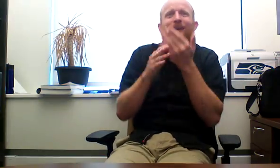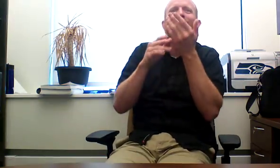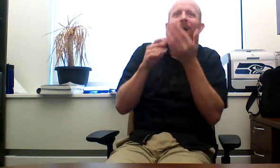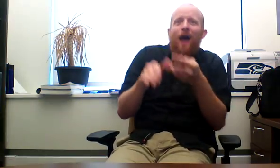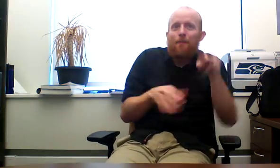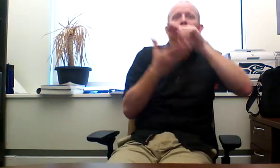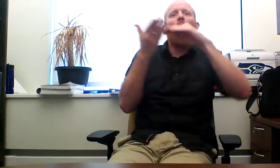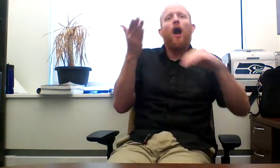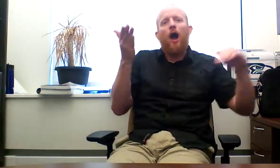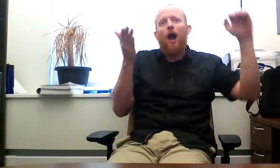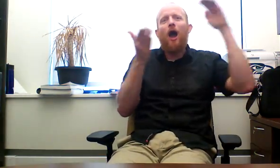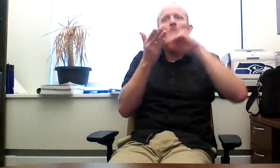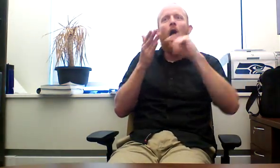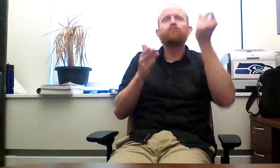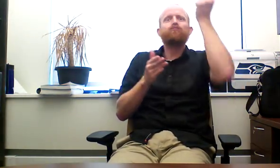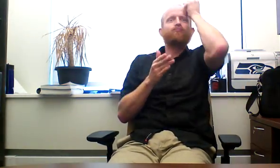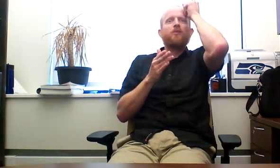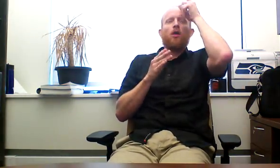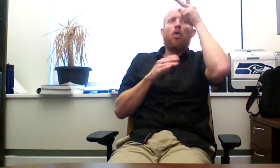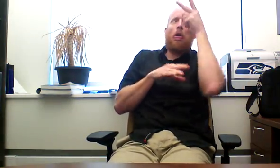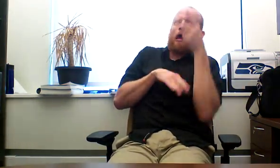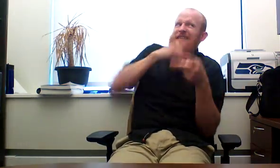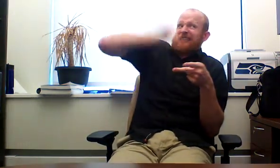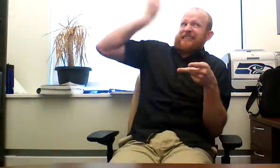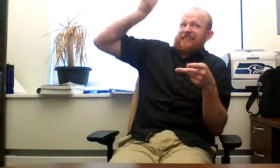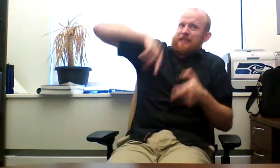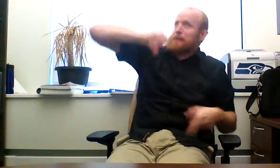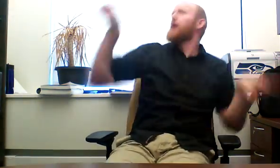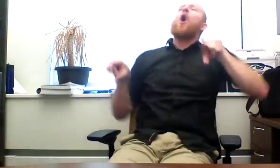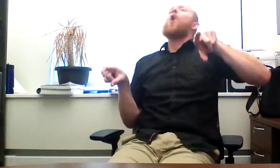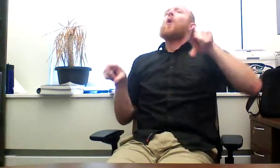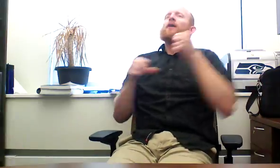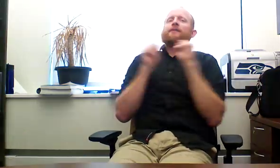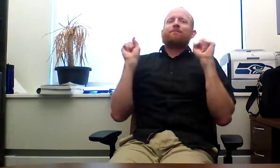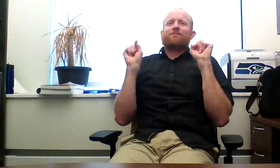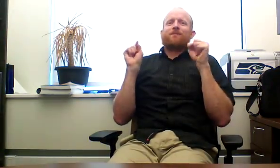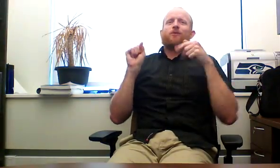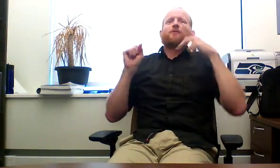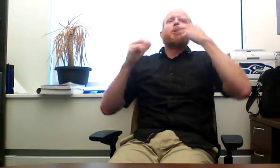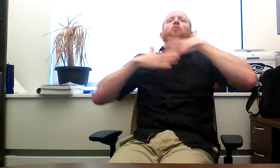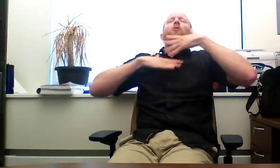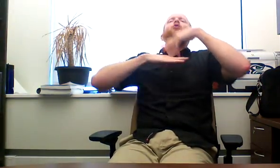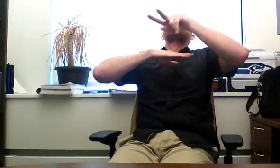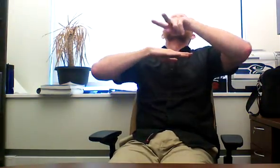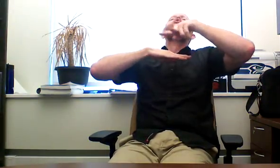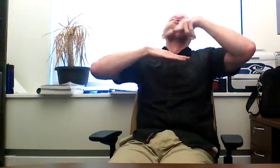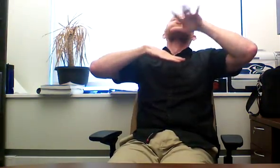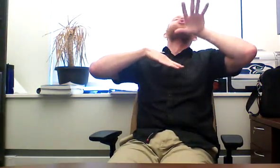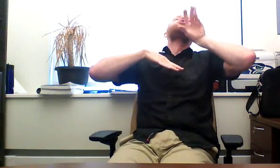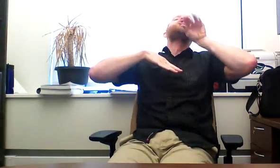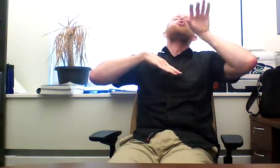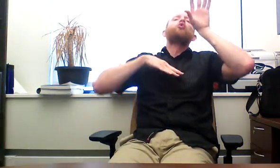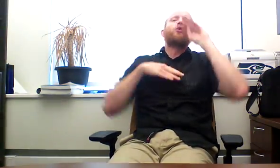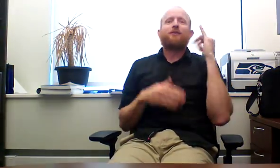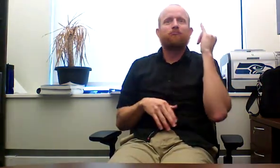So you can teach them how to flip themselves over if they ever fall. So that way that they'll understand. It'll kind of be out of habit and they can be safe and get